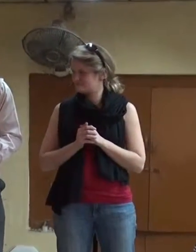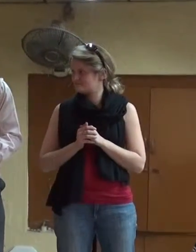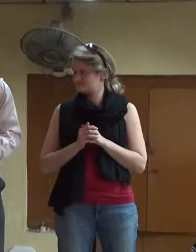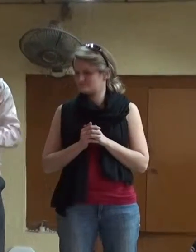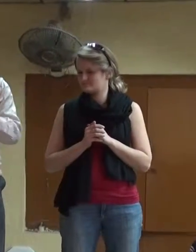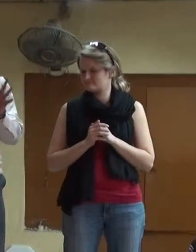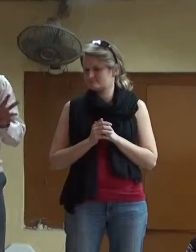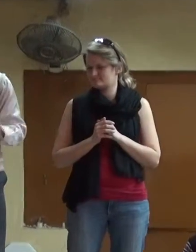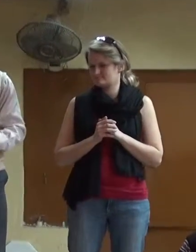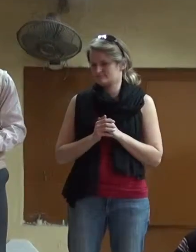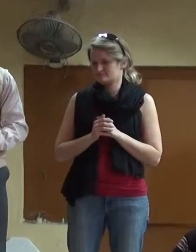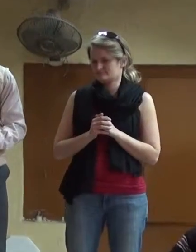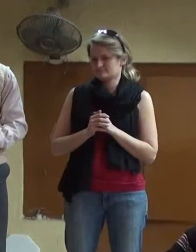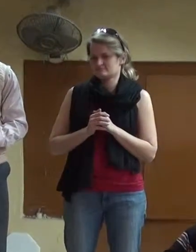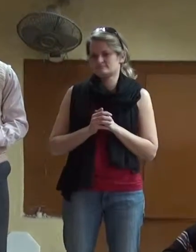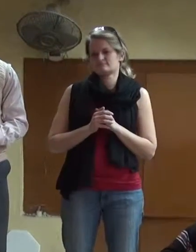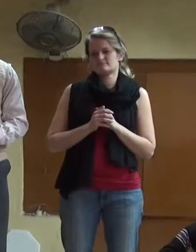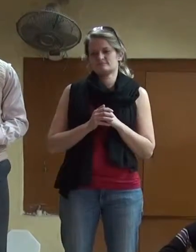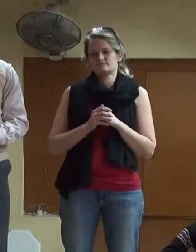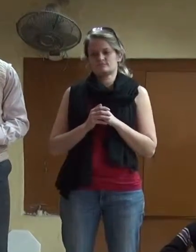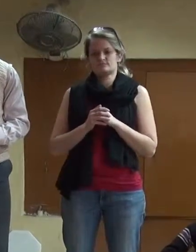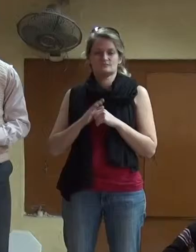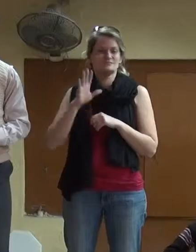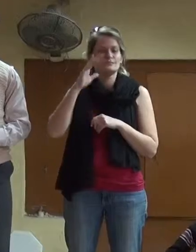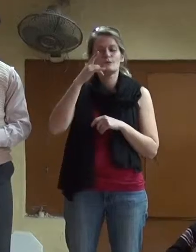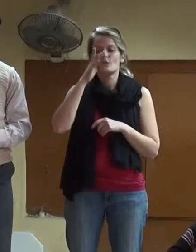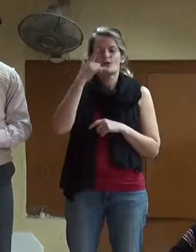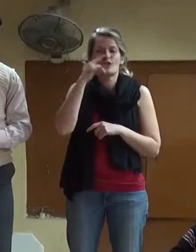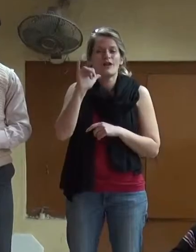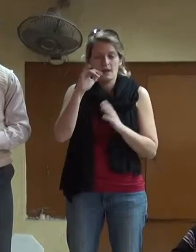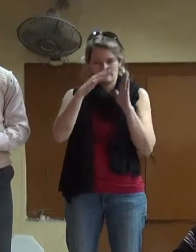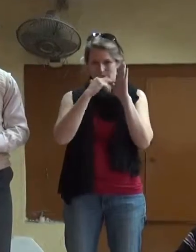That is a look like say painting, but really that is all inlay art.